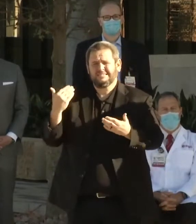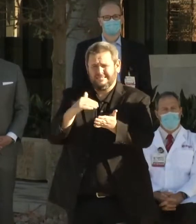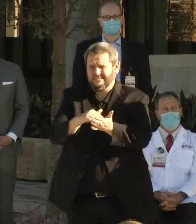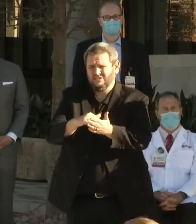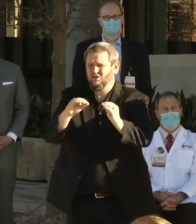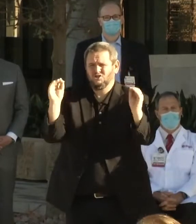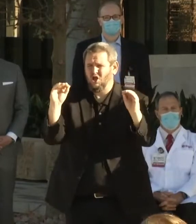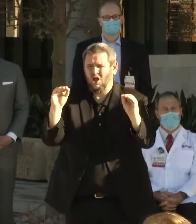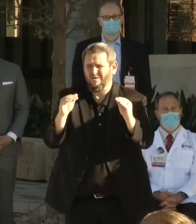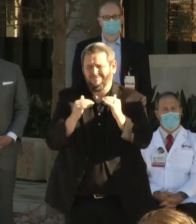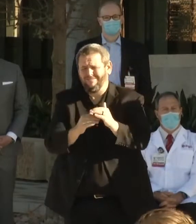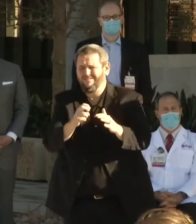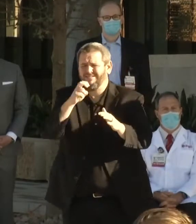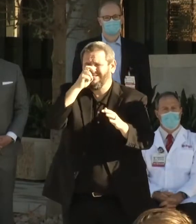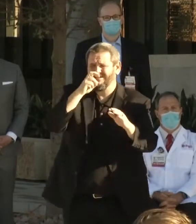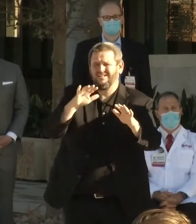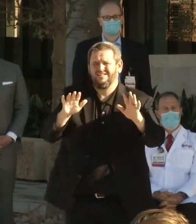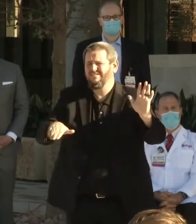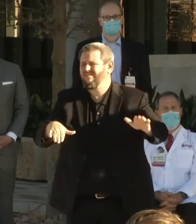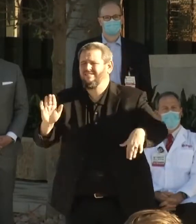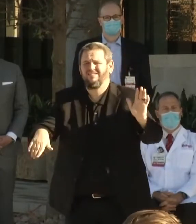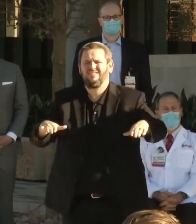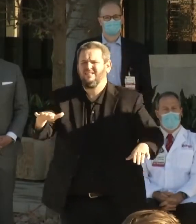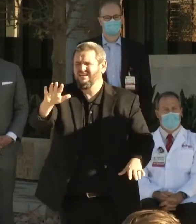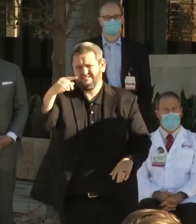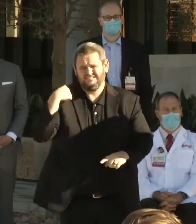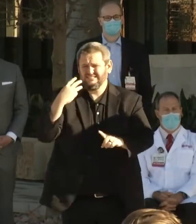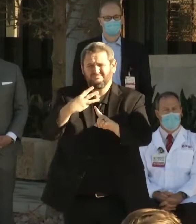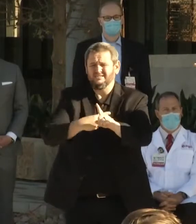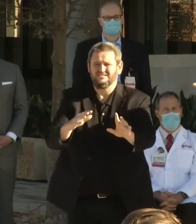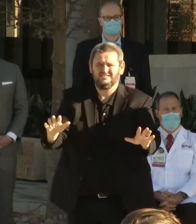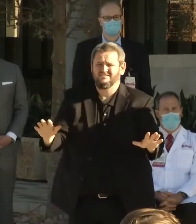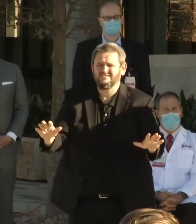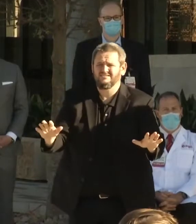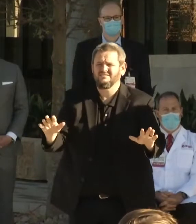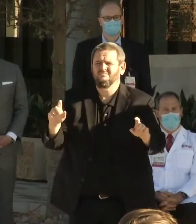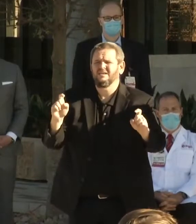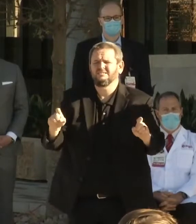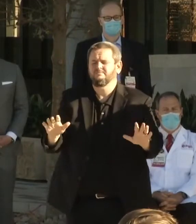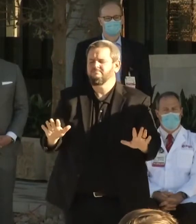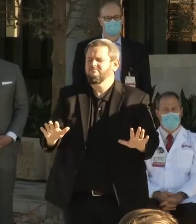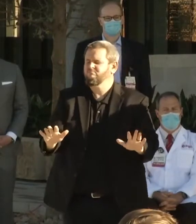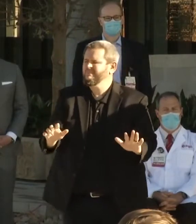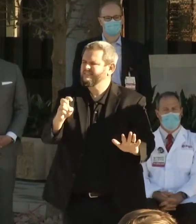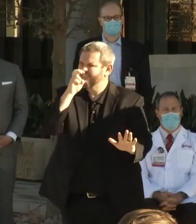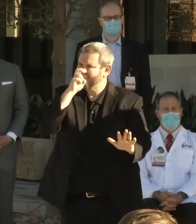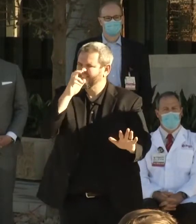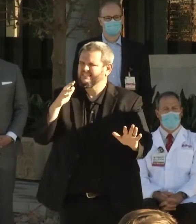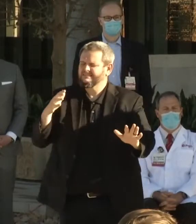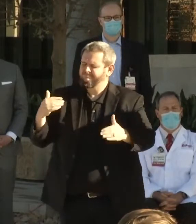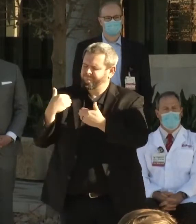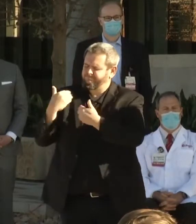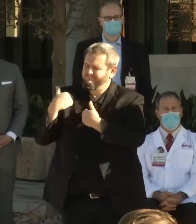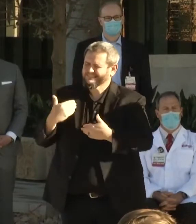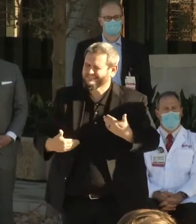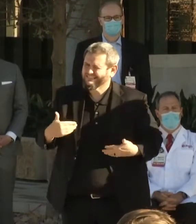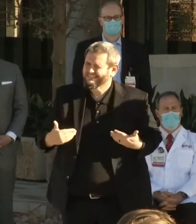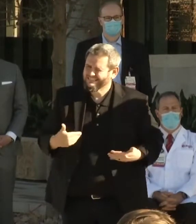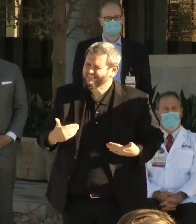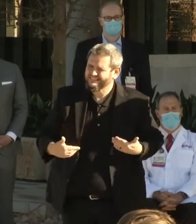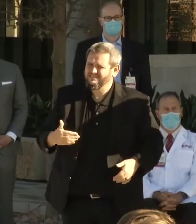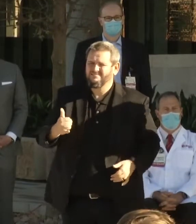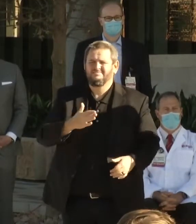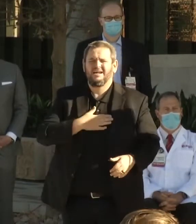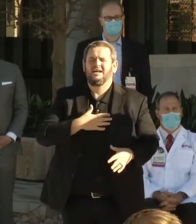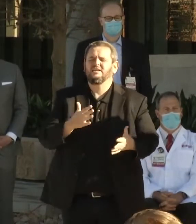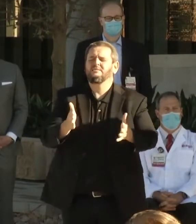need to dial that back a little bit in personal responsibility to really help us slow this spread. And that's my plea to Oklahomans from